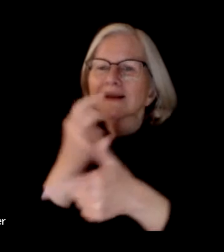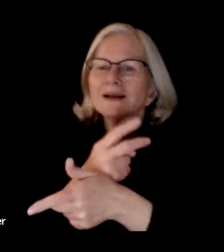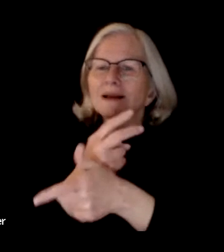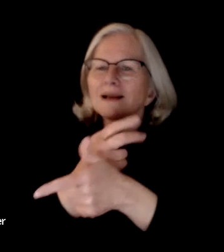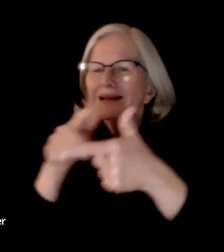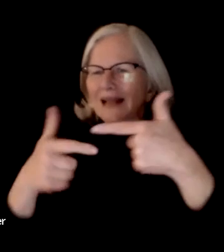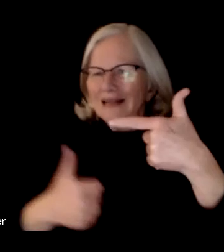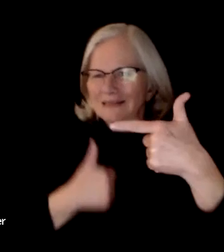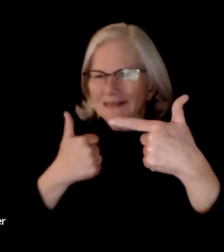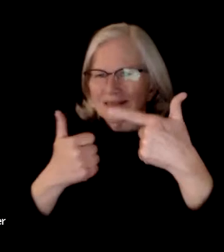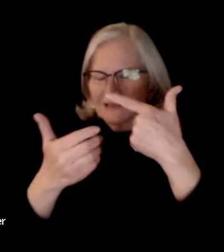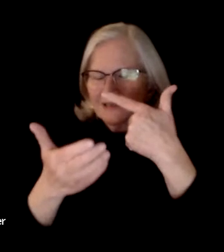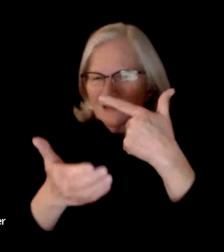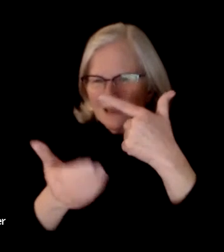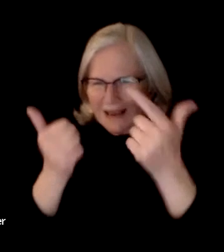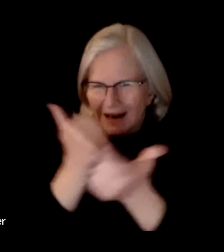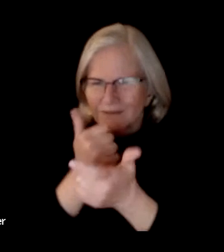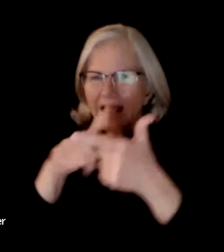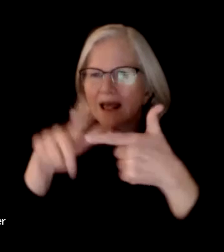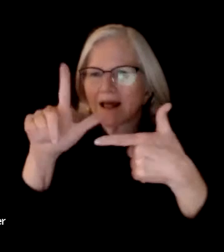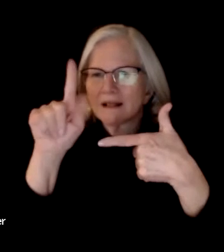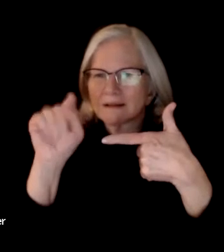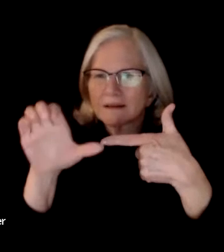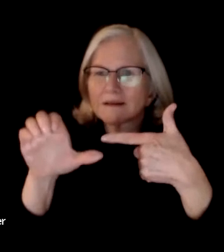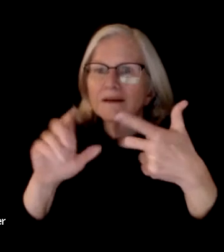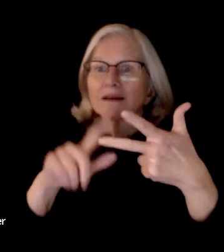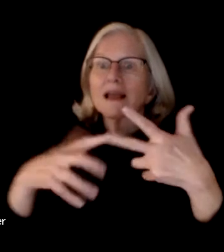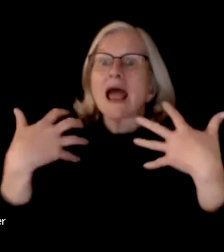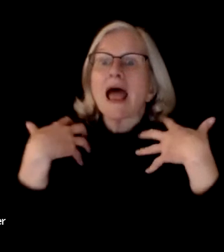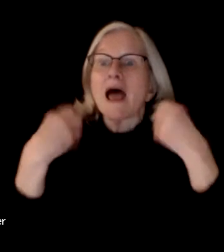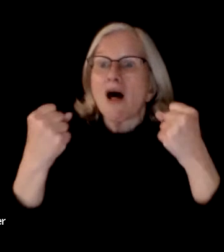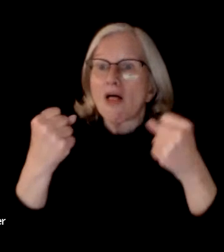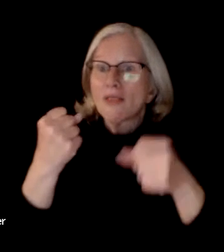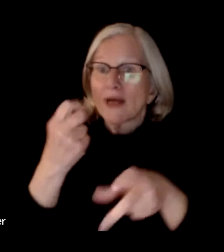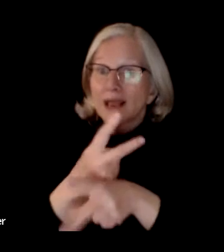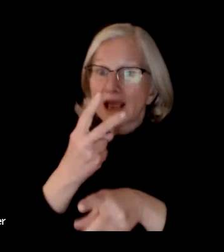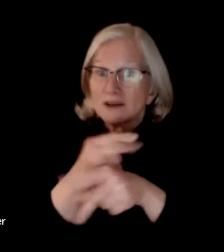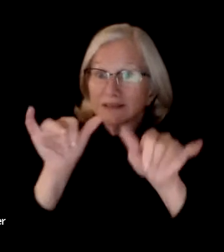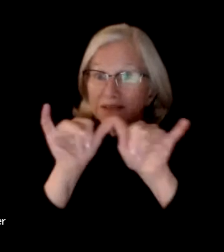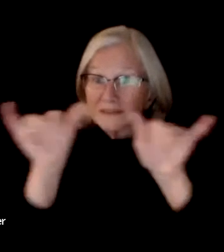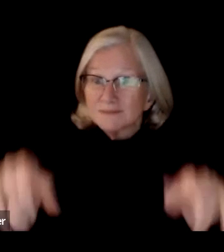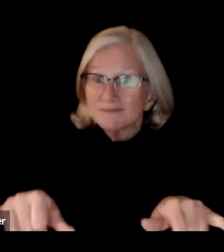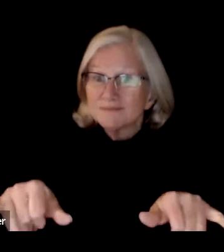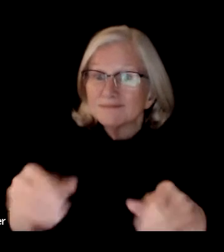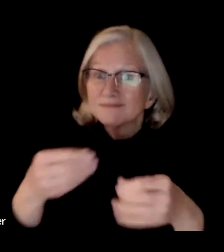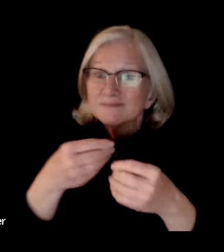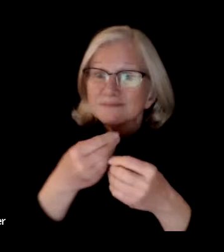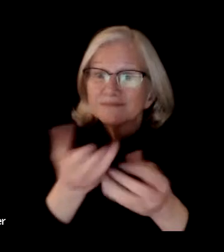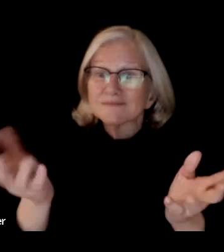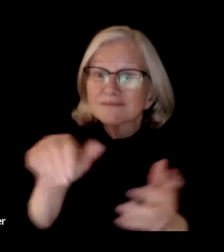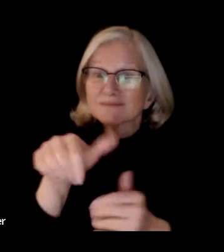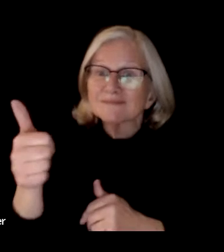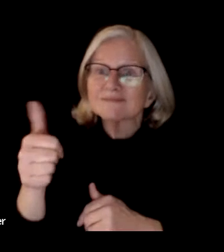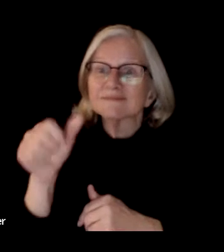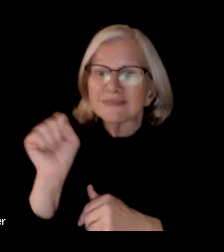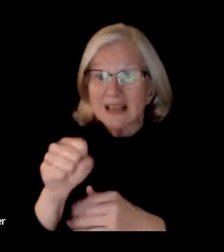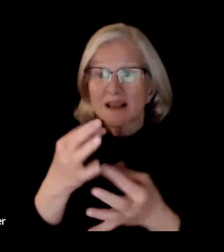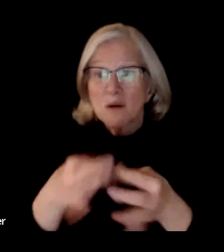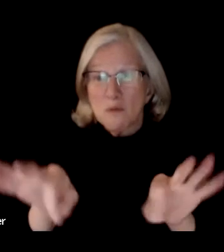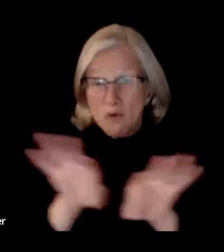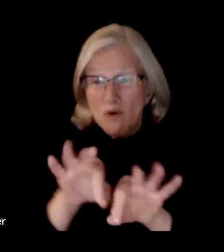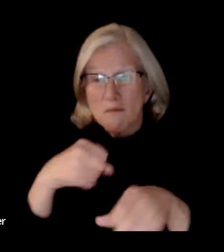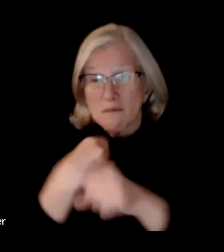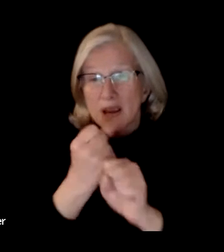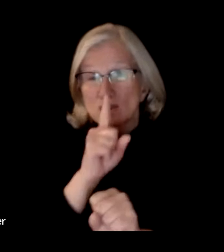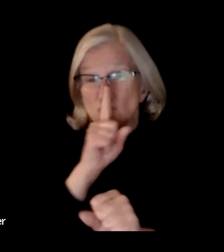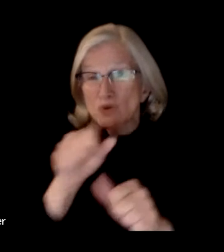we have healthcare systems that may have been moving beyond that, then yes, we need to make sure that we're continuing